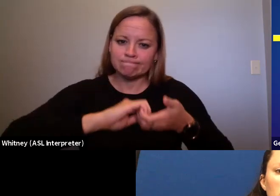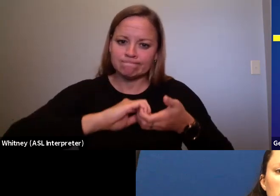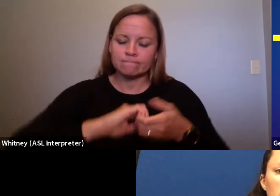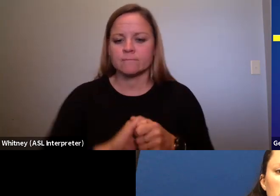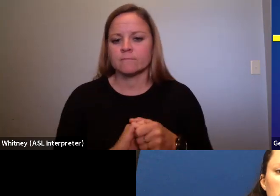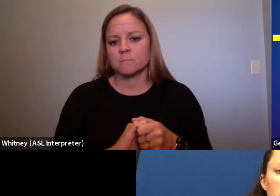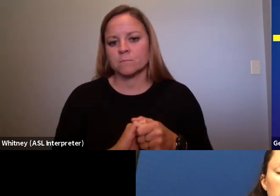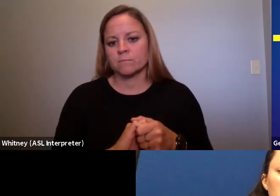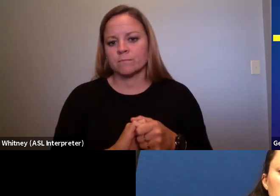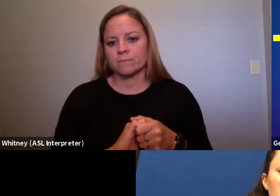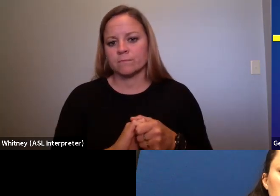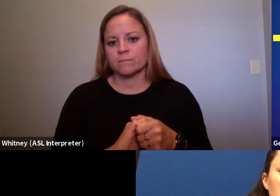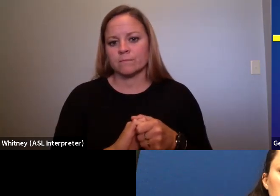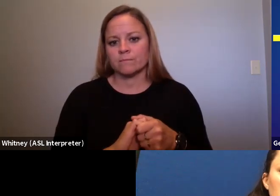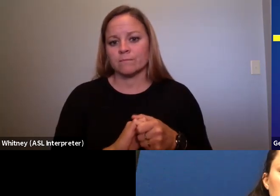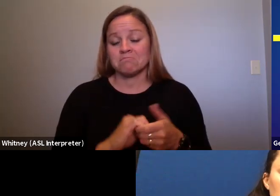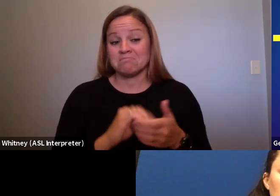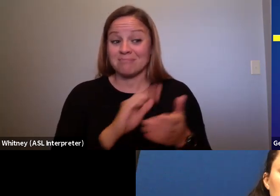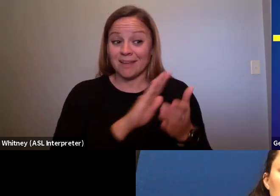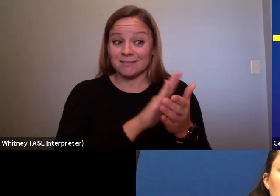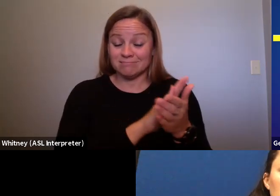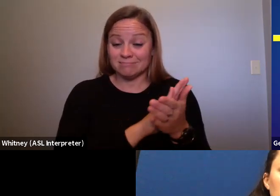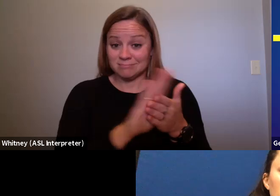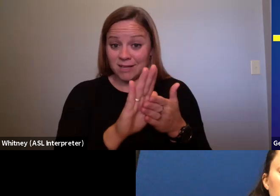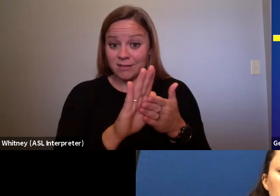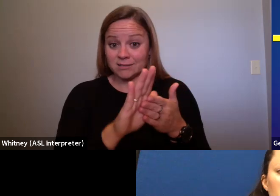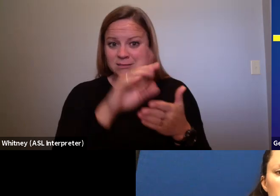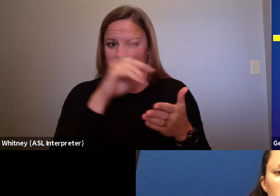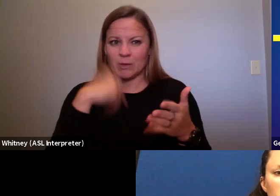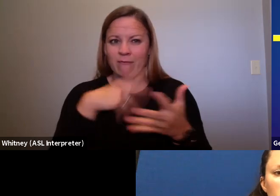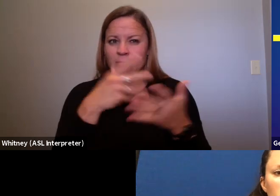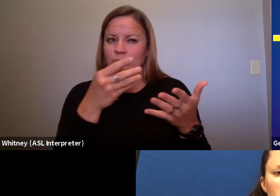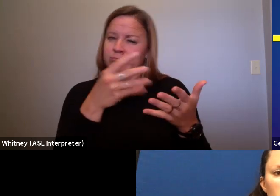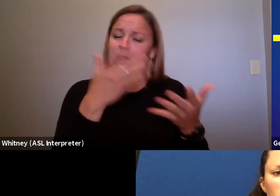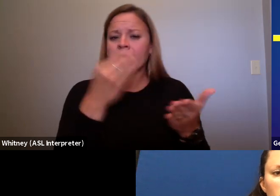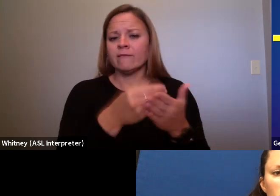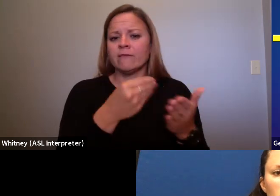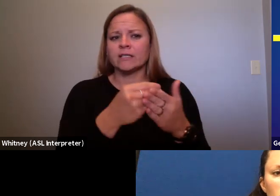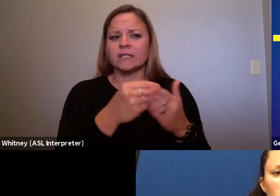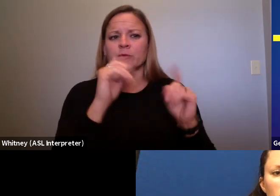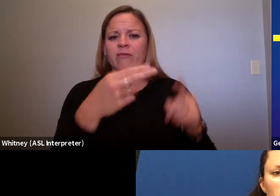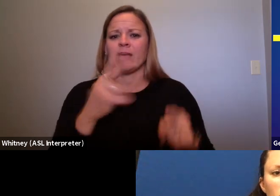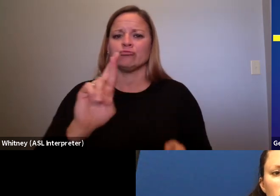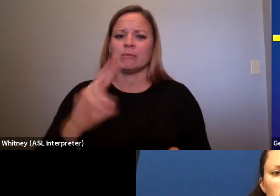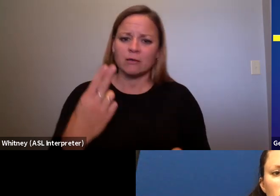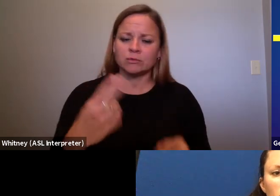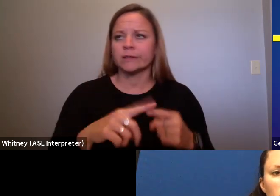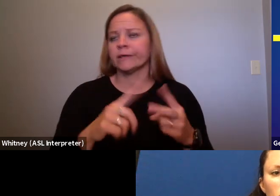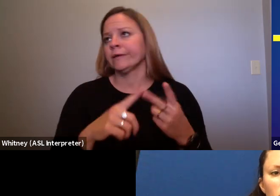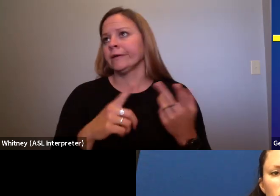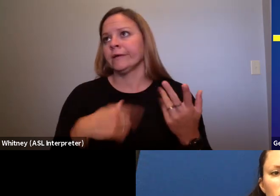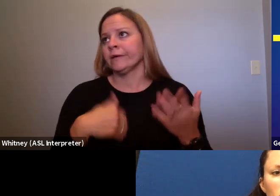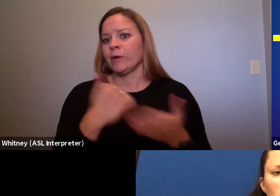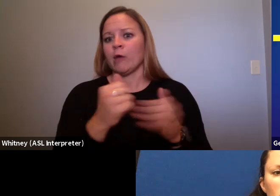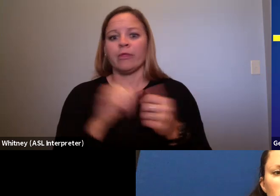You know, it's nice to have because we have quite a bit of funding to provide rapid housing. We help them with our first